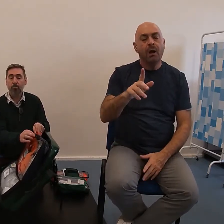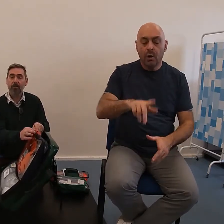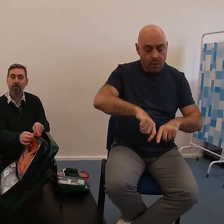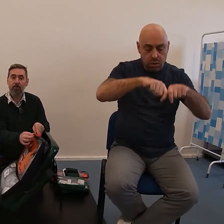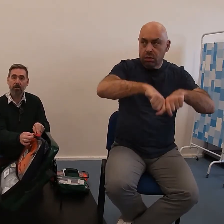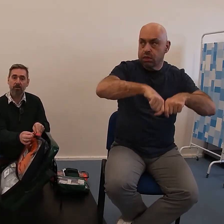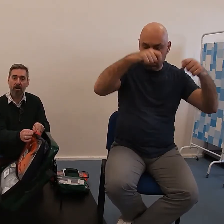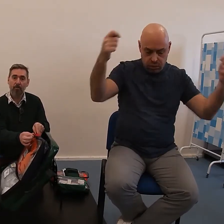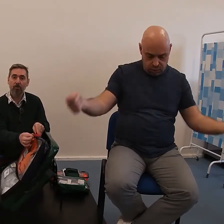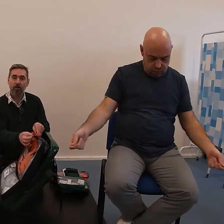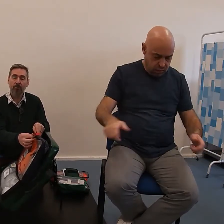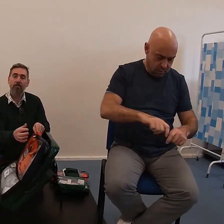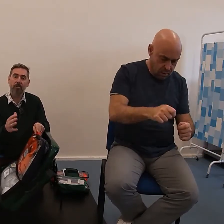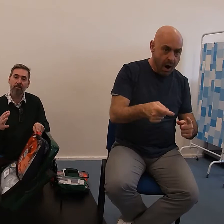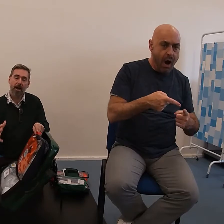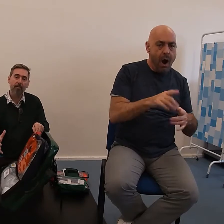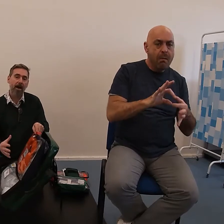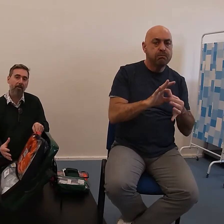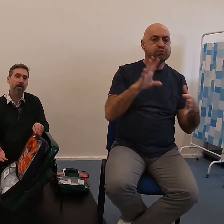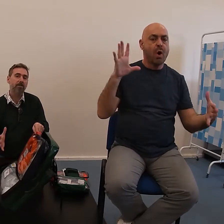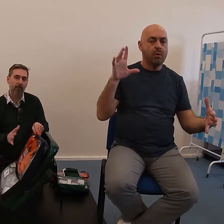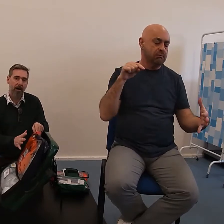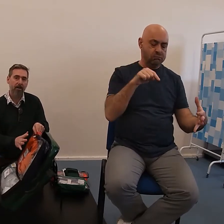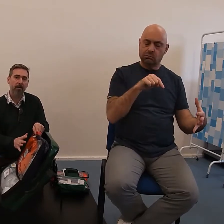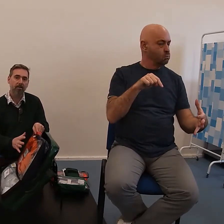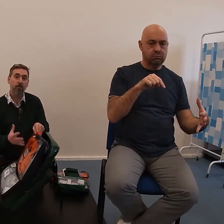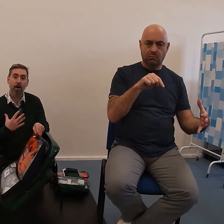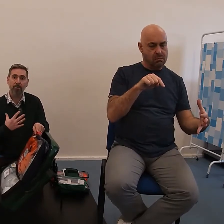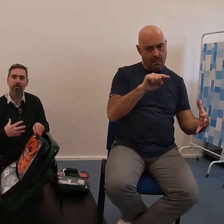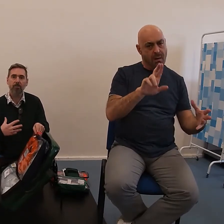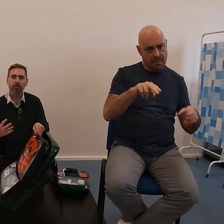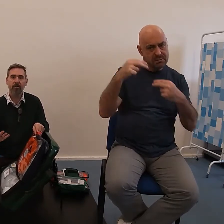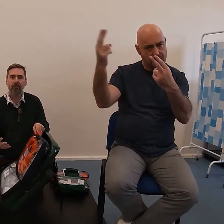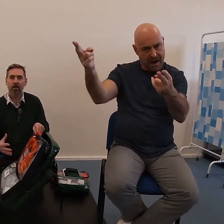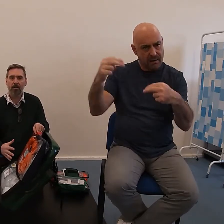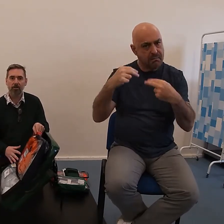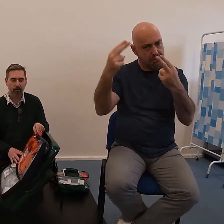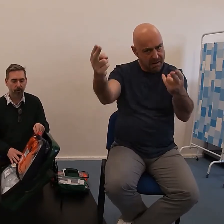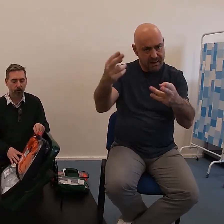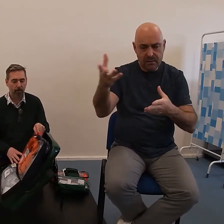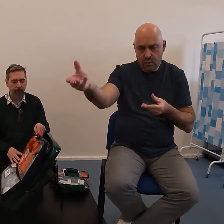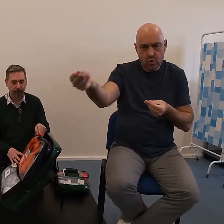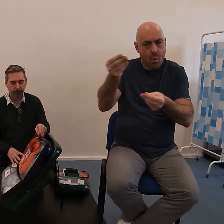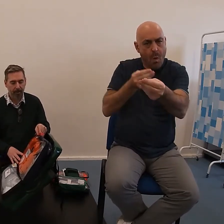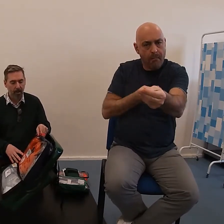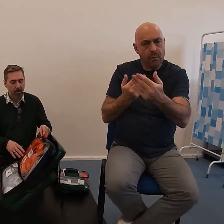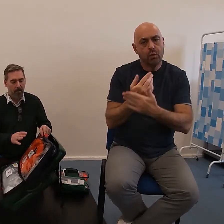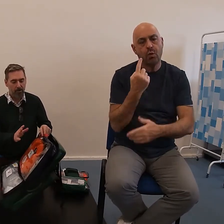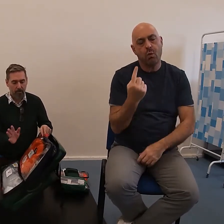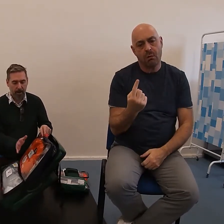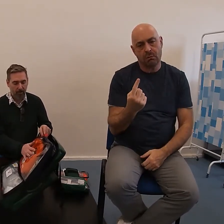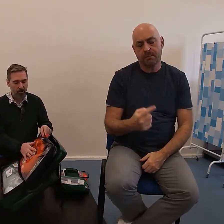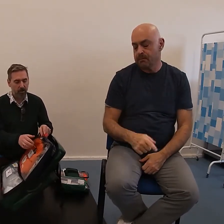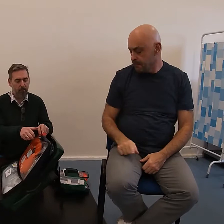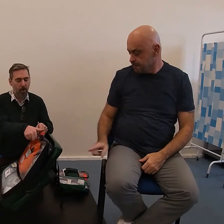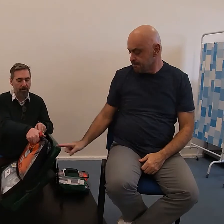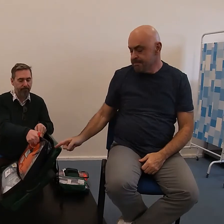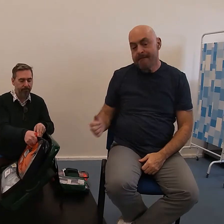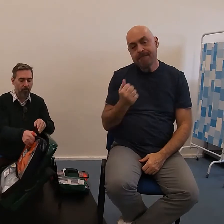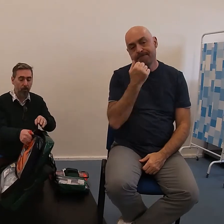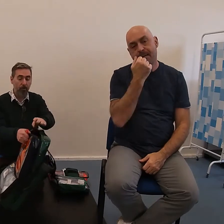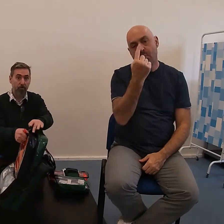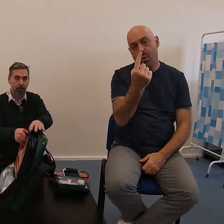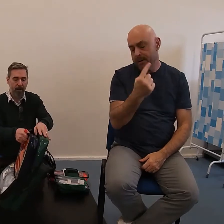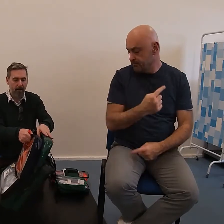a pouch with a seal that's broken, then that bag must come back to us to be refurnished for a new one. So pouch number